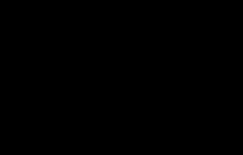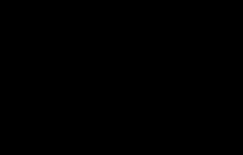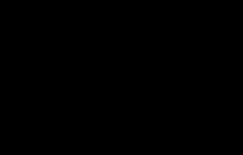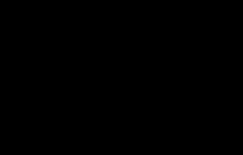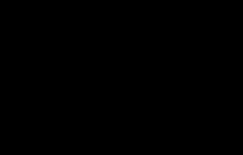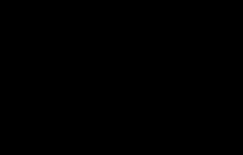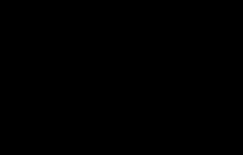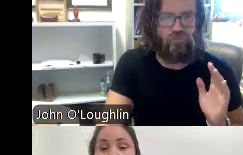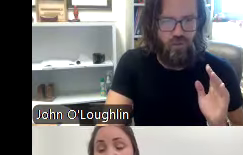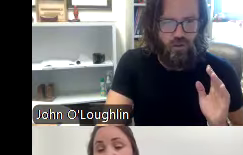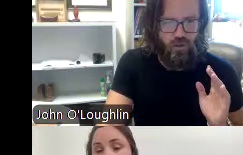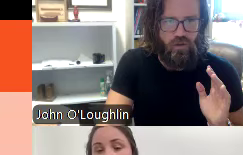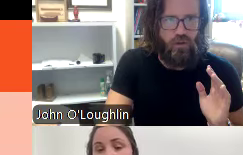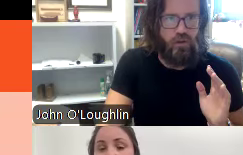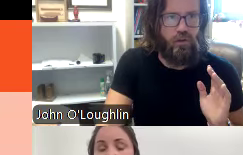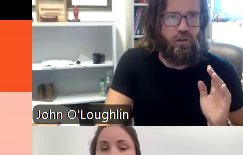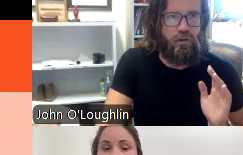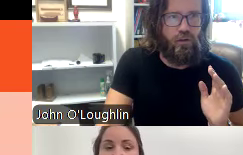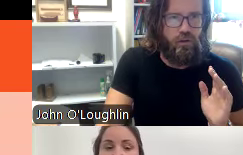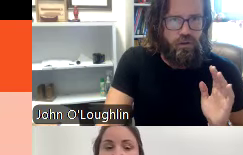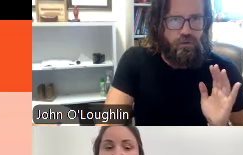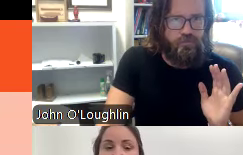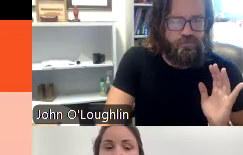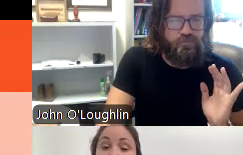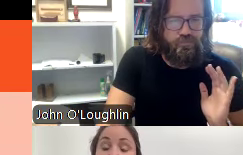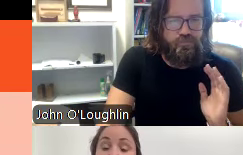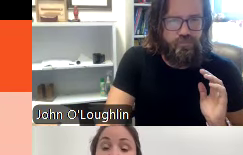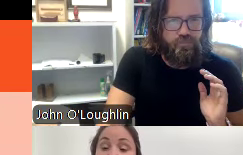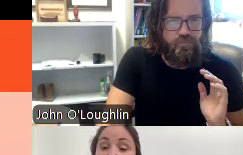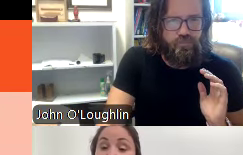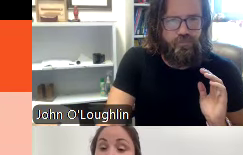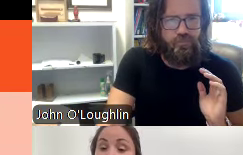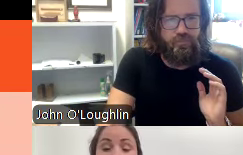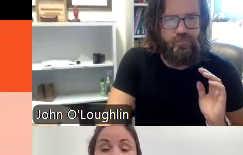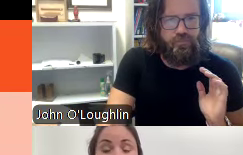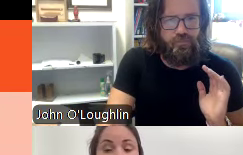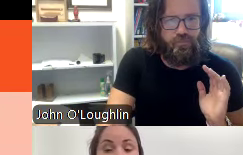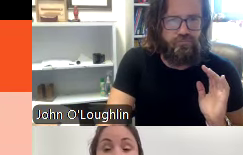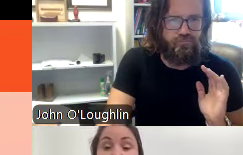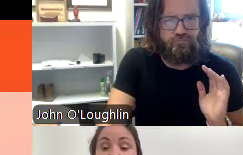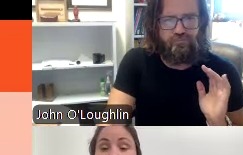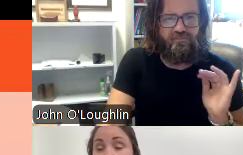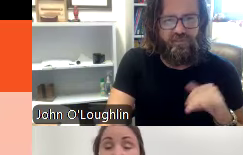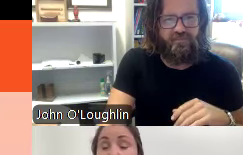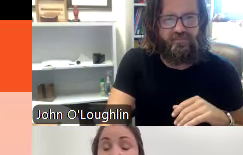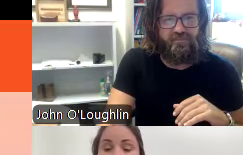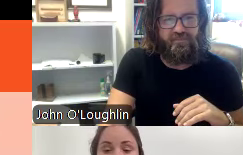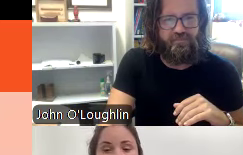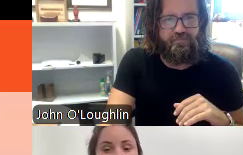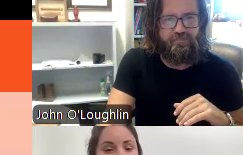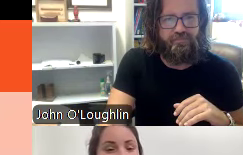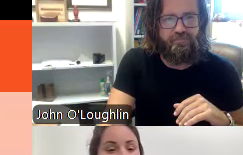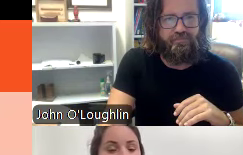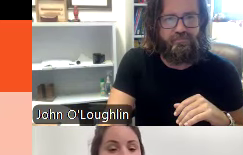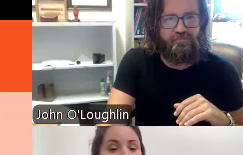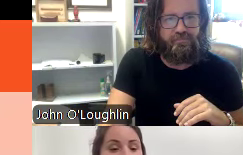because you'll build those fundamentals and be ready for your next phase in your academic or careers.